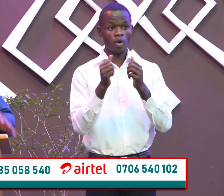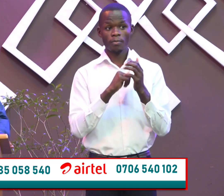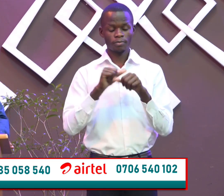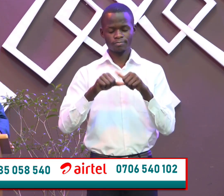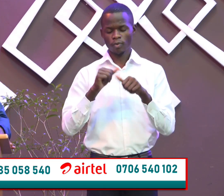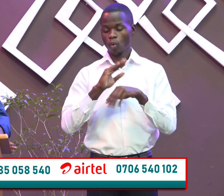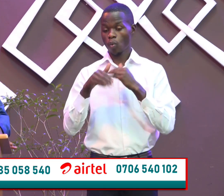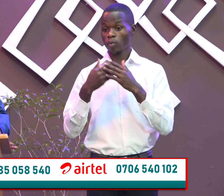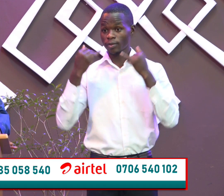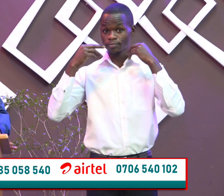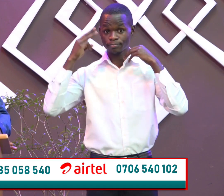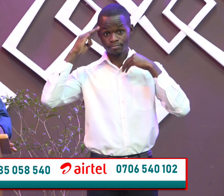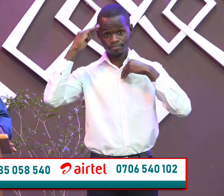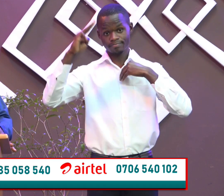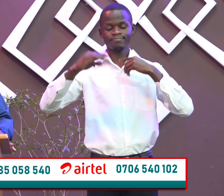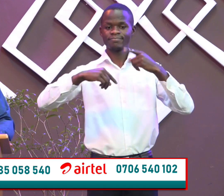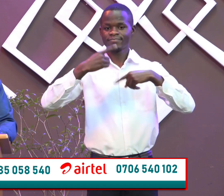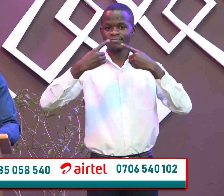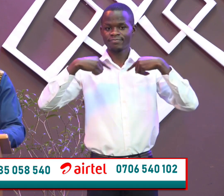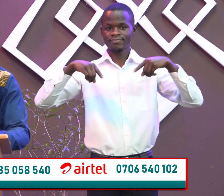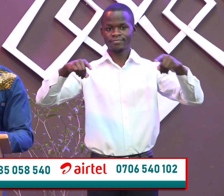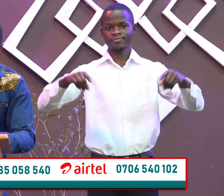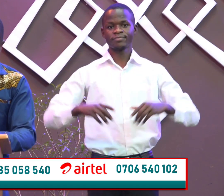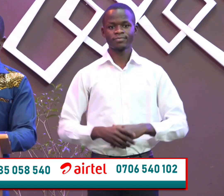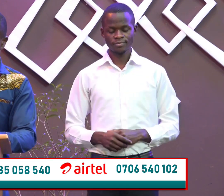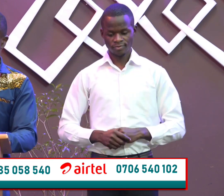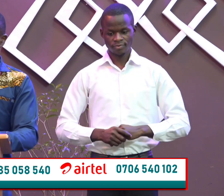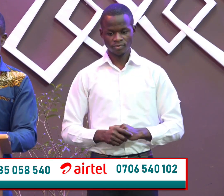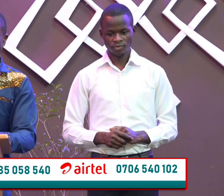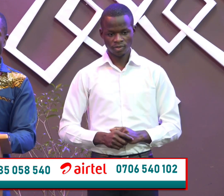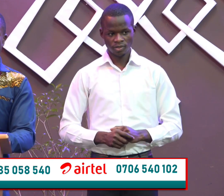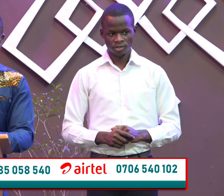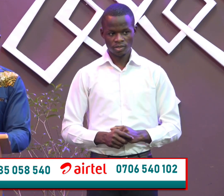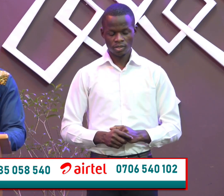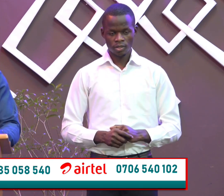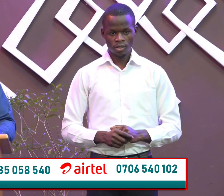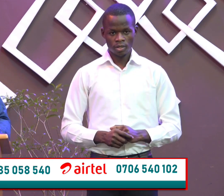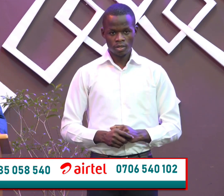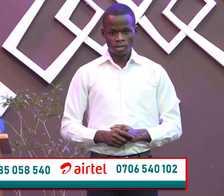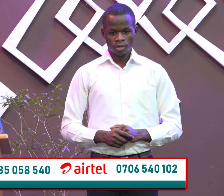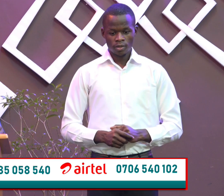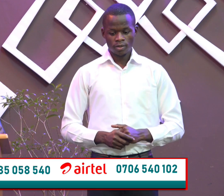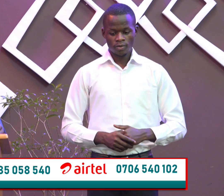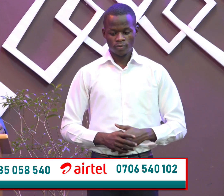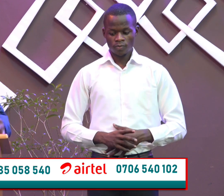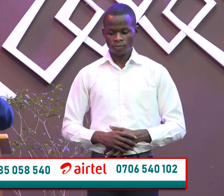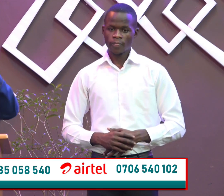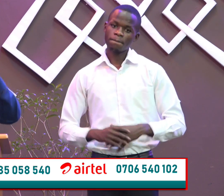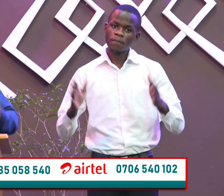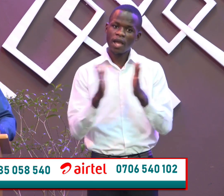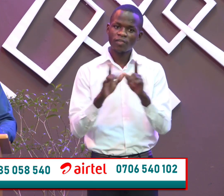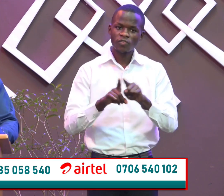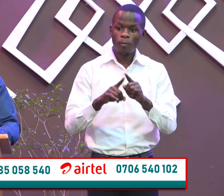nga bwe butambula. And those of you on Facebook, whenever you share the message, then you are part of the team spreading the gospel. Mabali